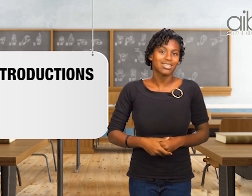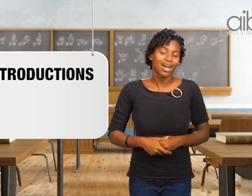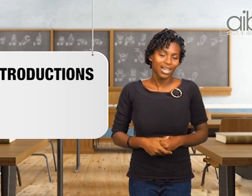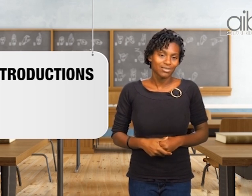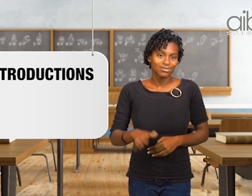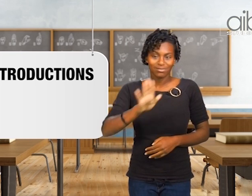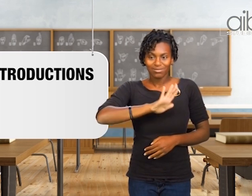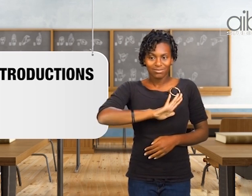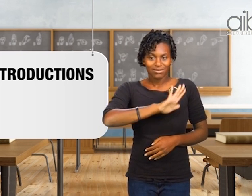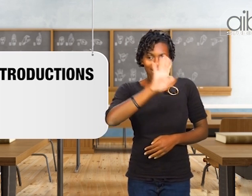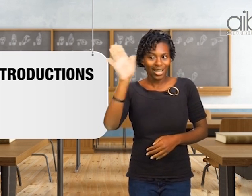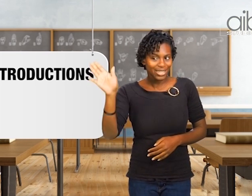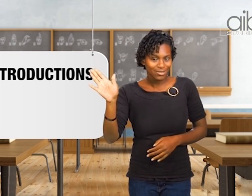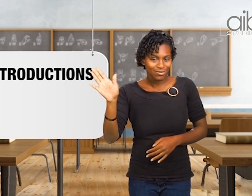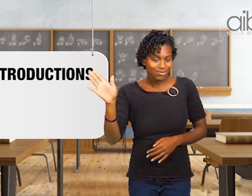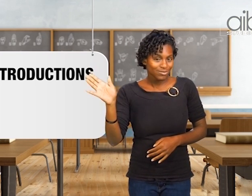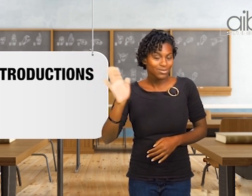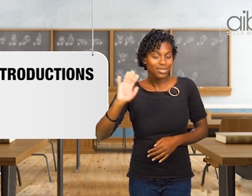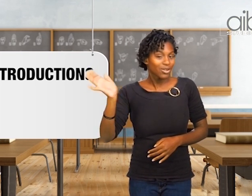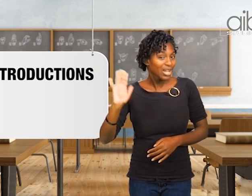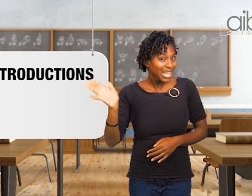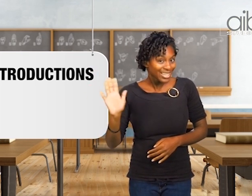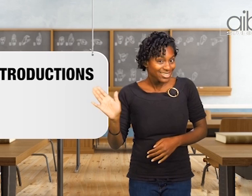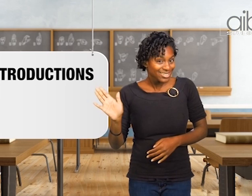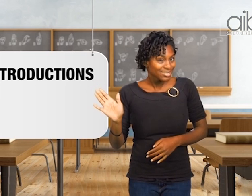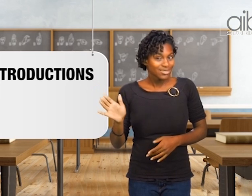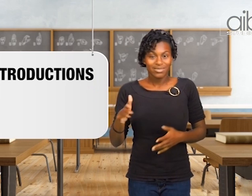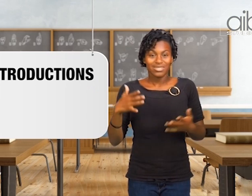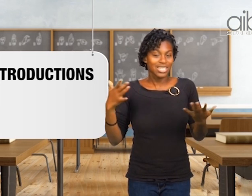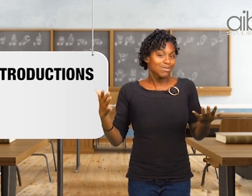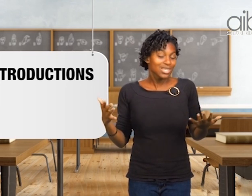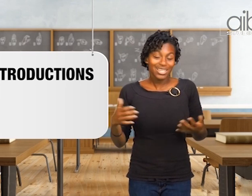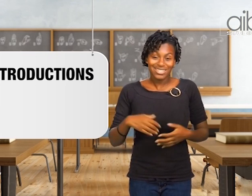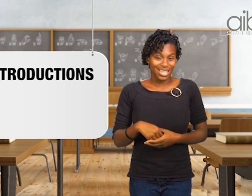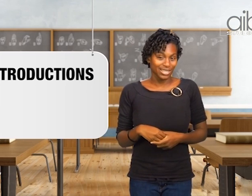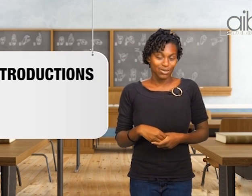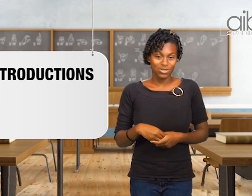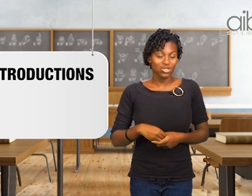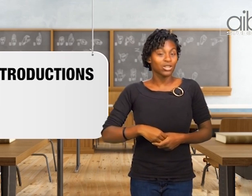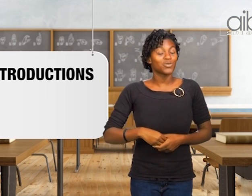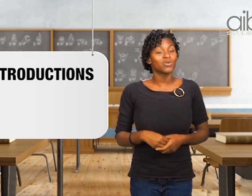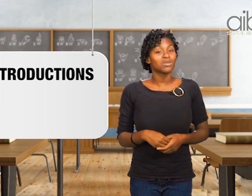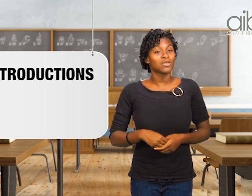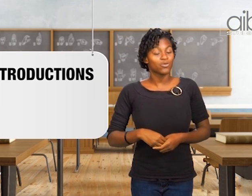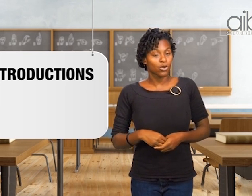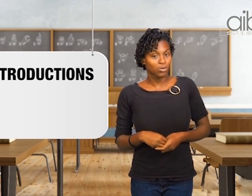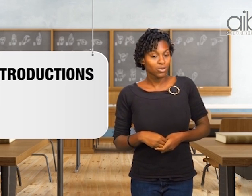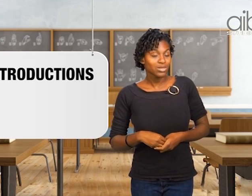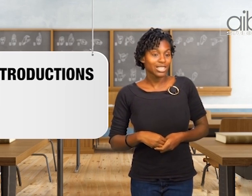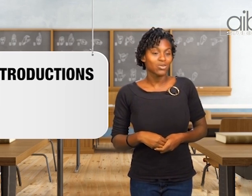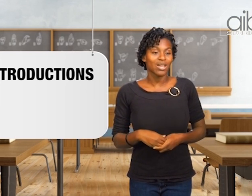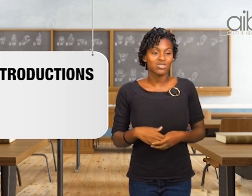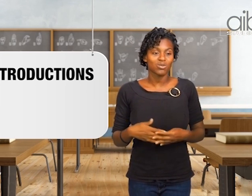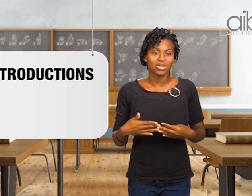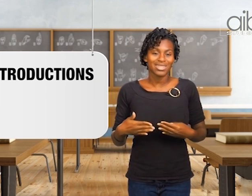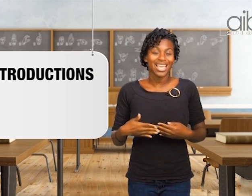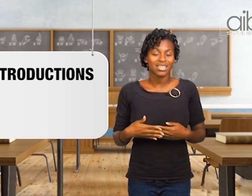hi. Hi, or hi. Same thing in sign language. Or if you want to be formal, like you have someone that is